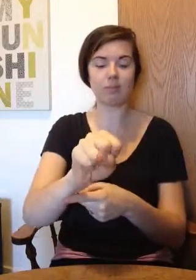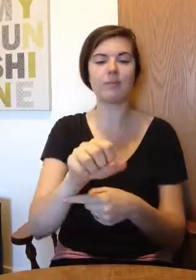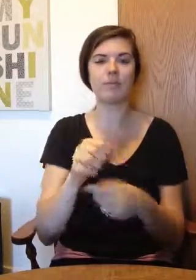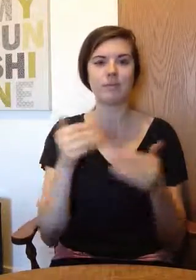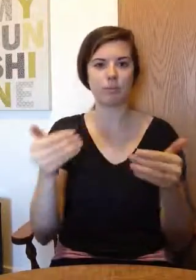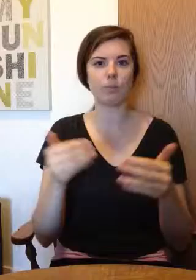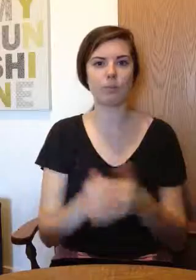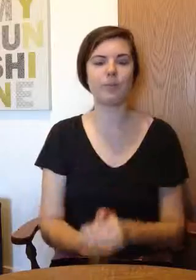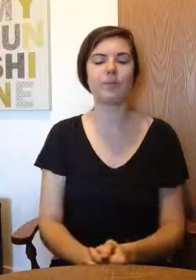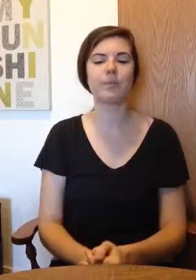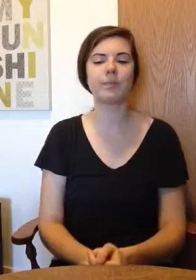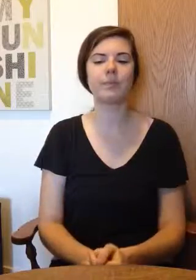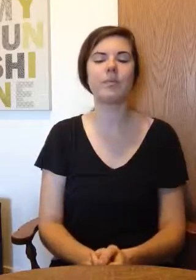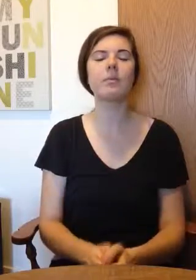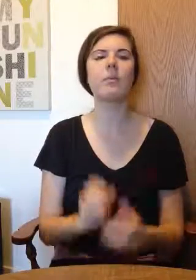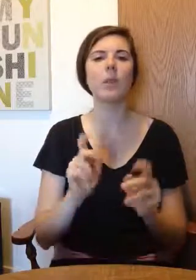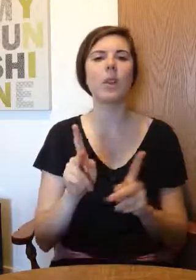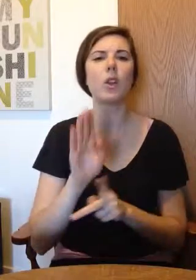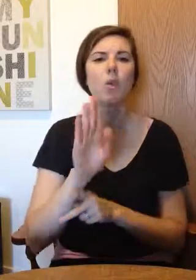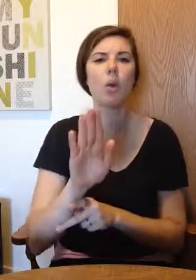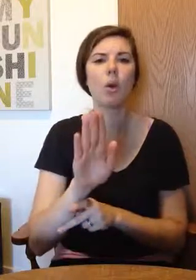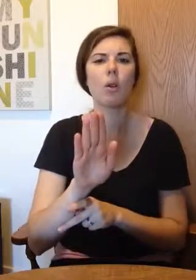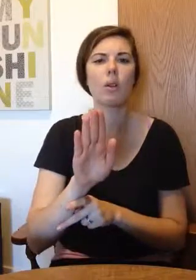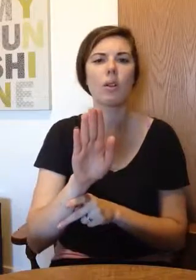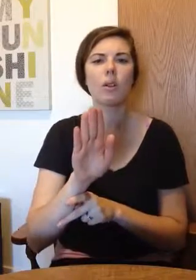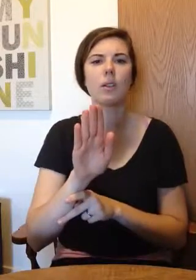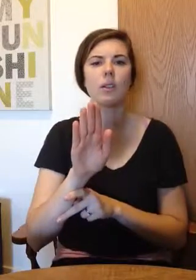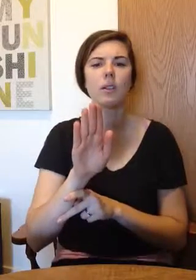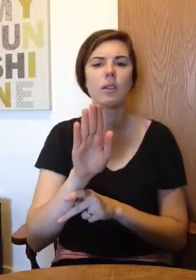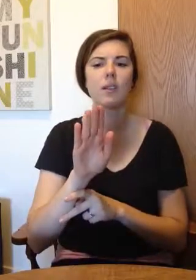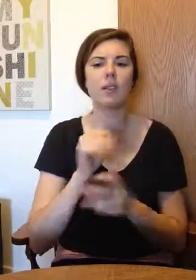right here. Okay, so let's take a look at it as well. So I'm going to stand over here.